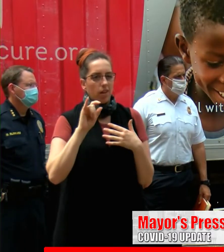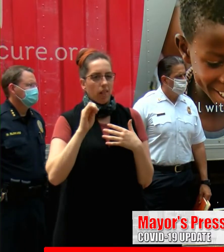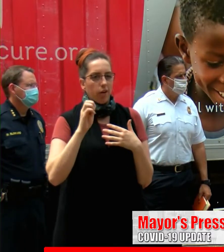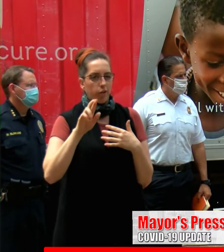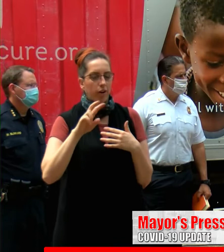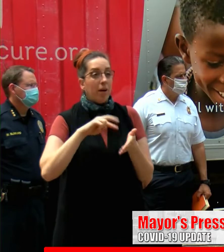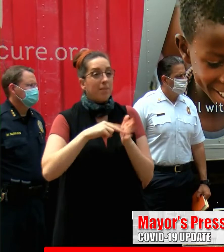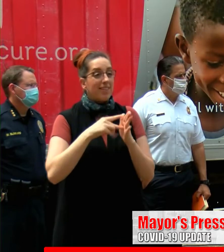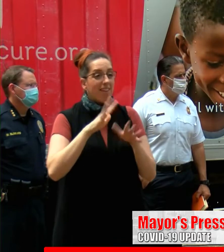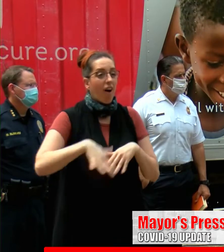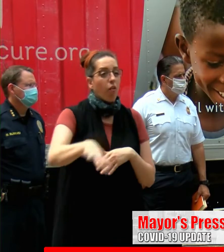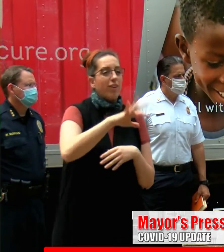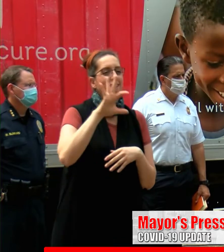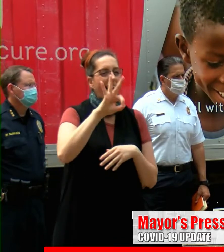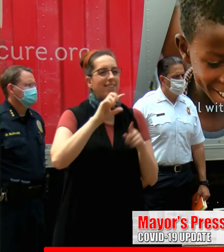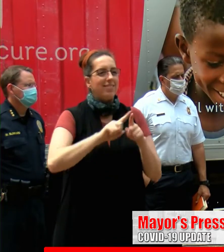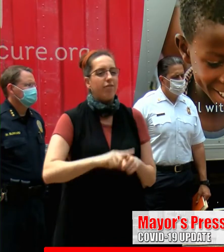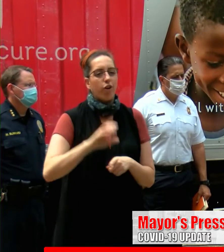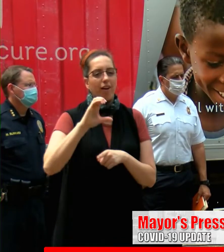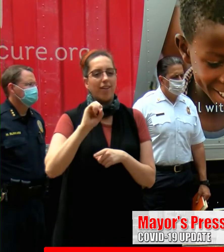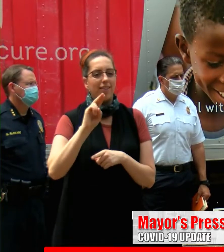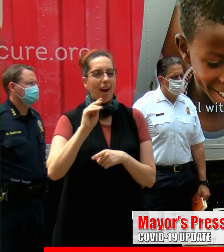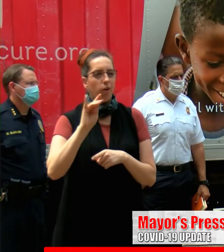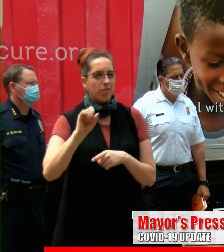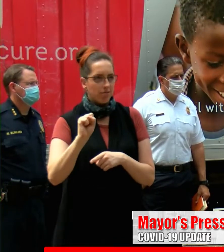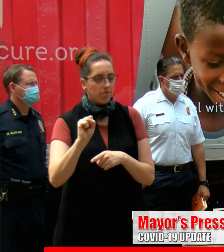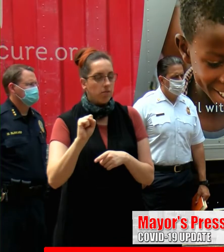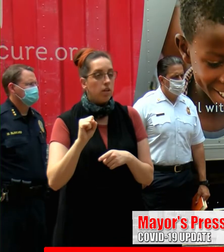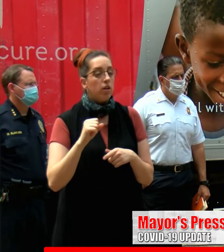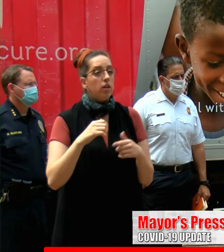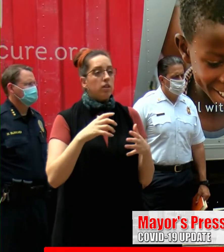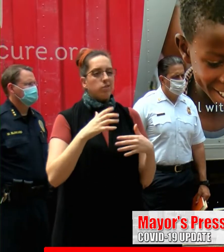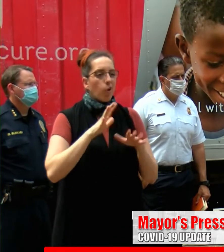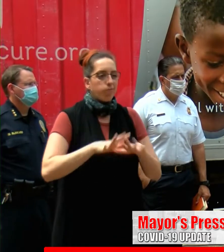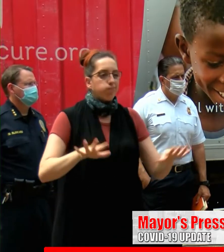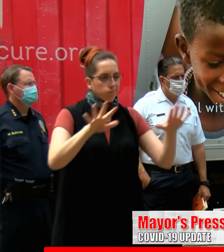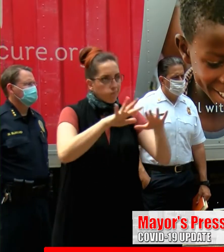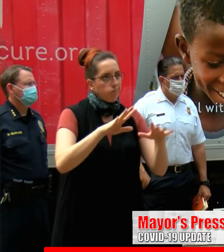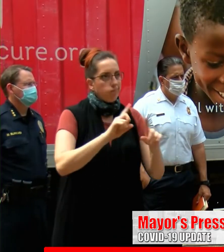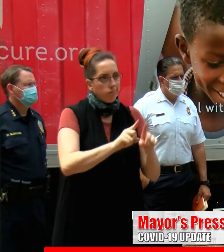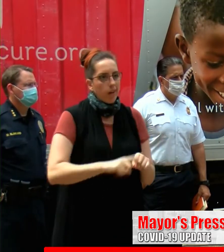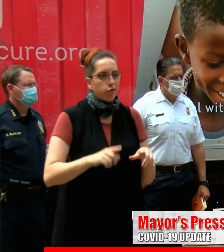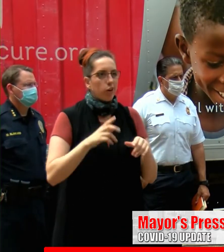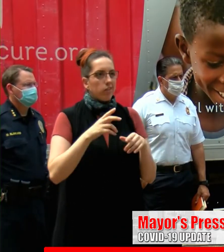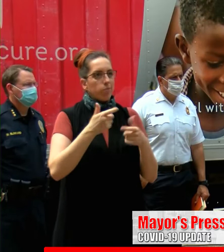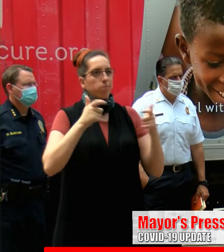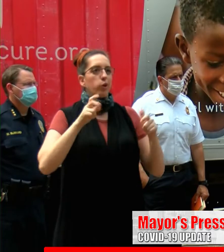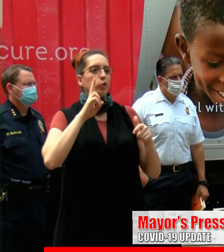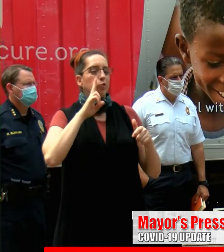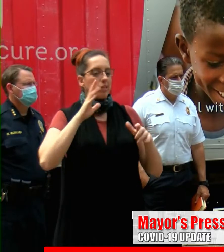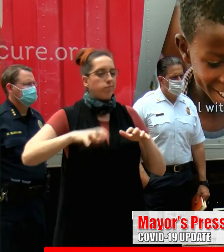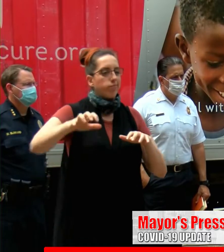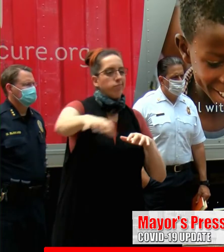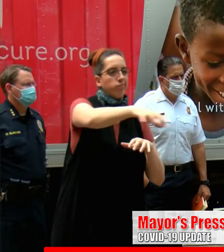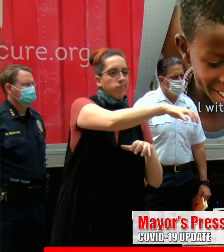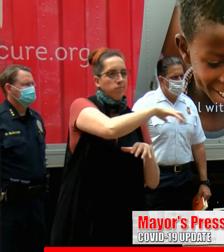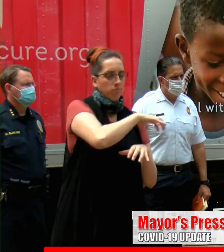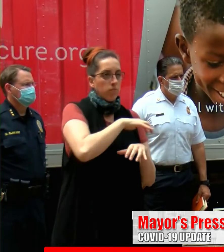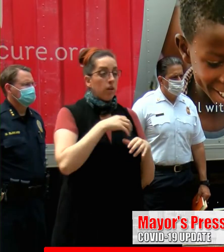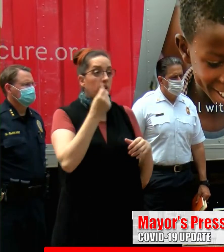9 counties. The ventilators, the TMC ventilators across the 9 greater Houston counties, as you can